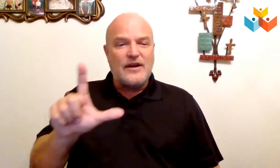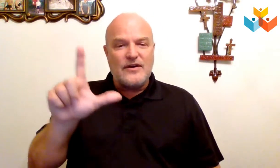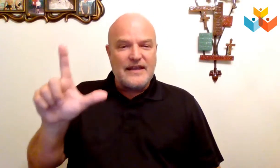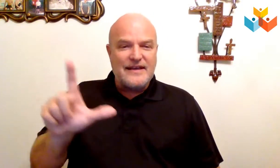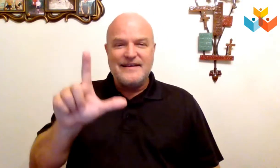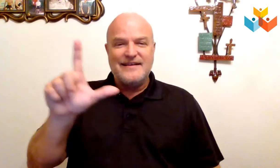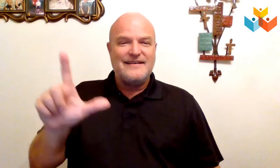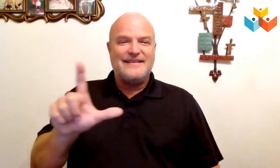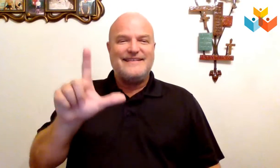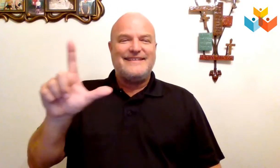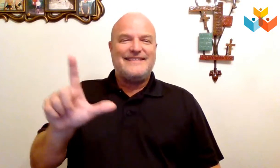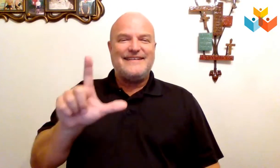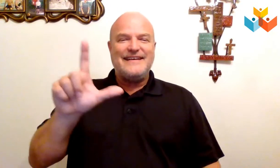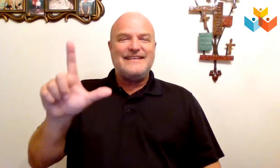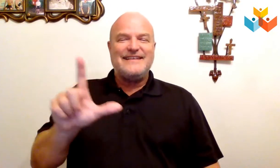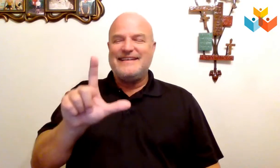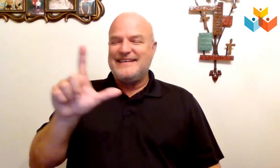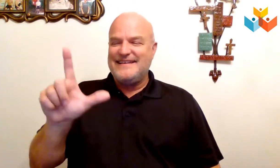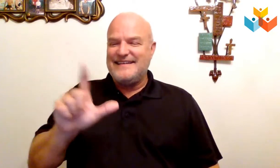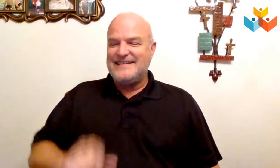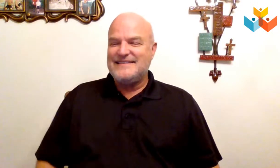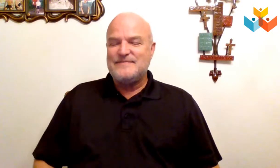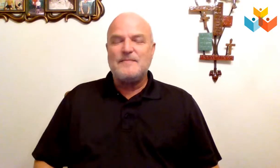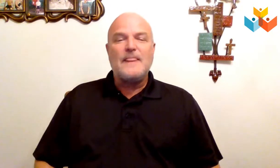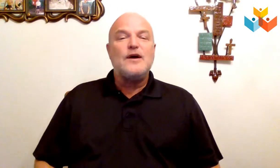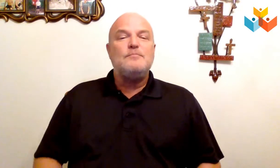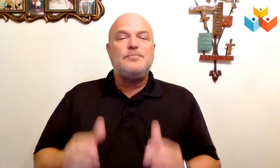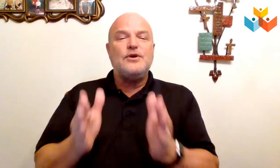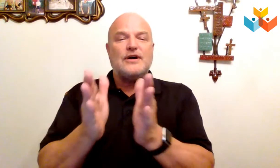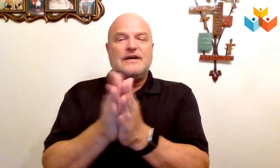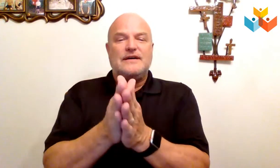this is a sign for library. All right.